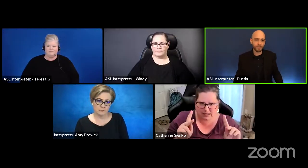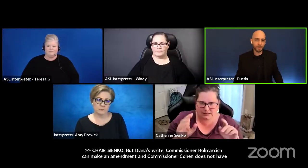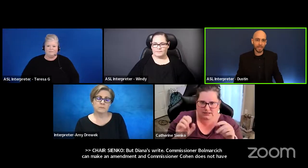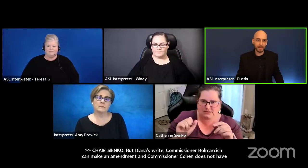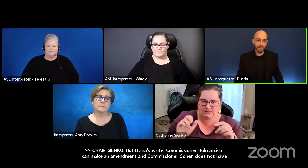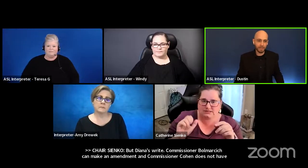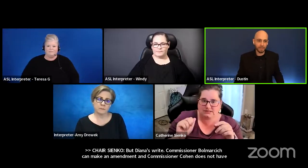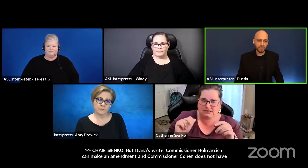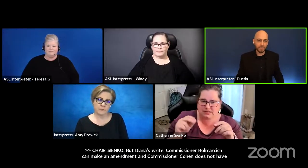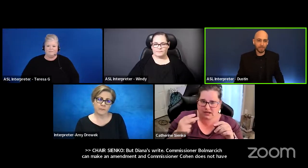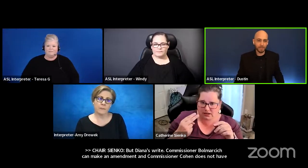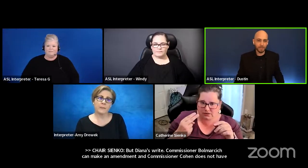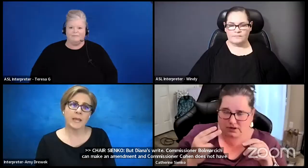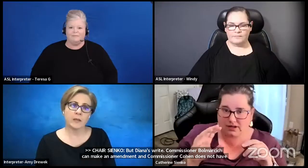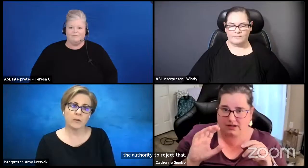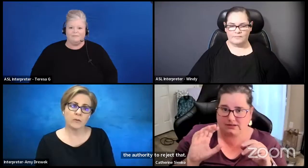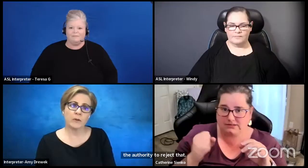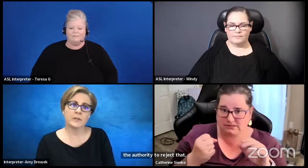pool.